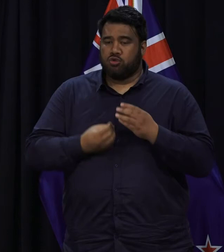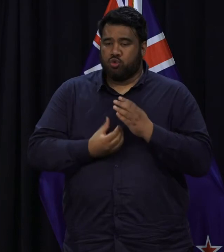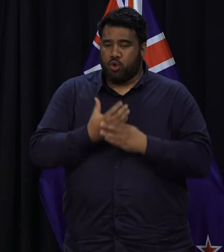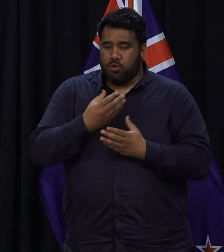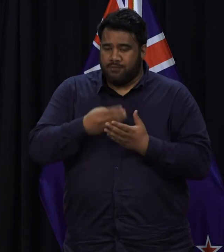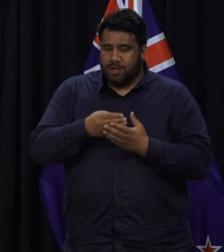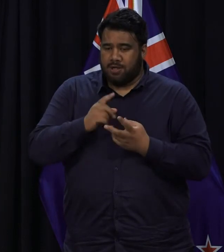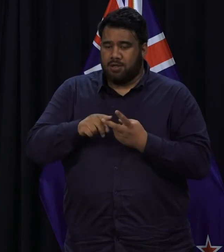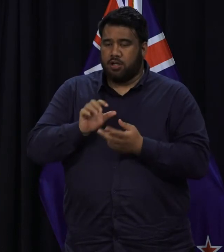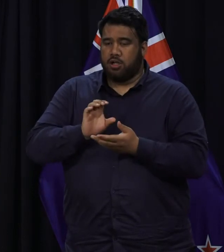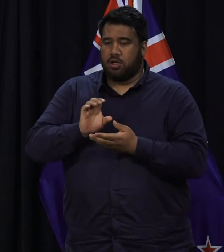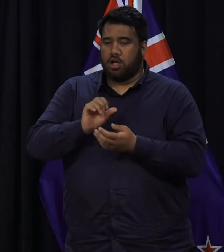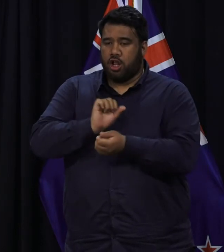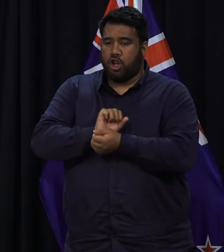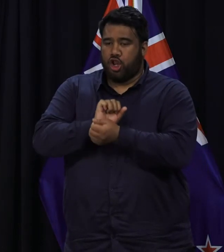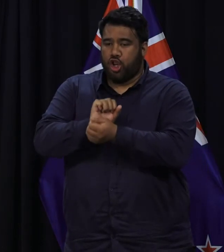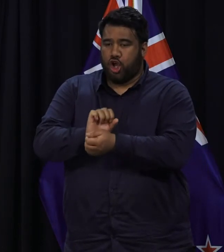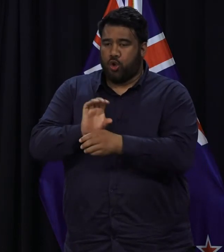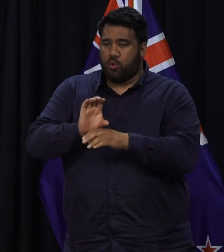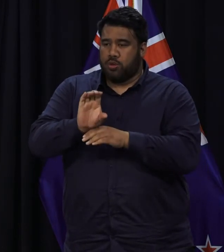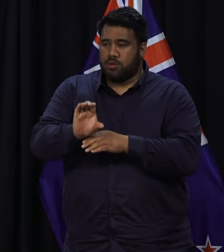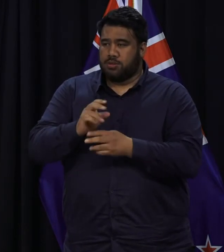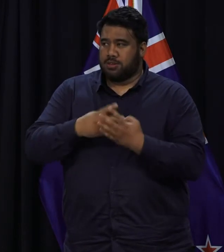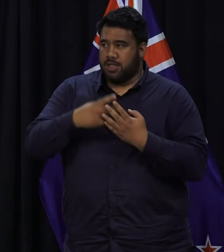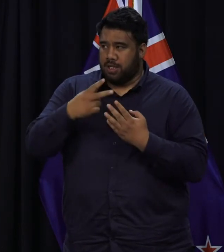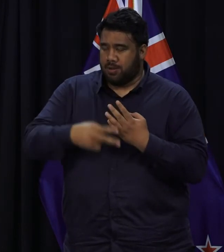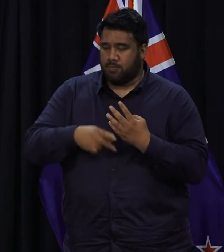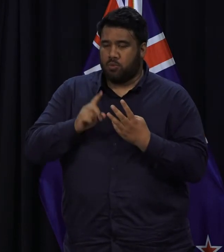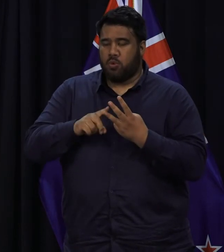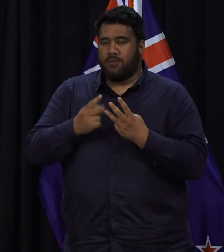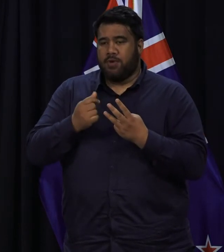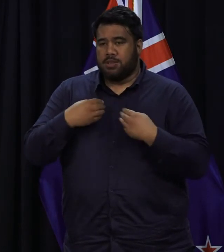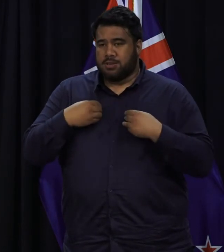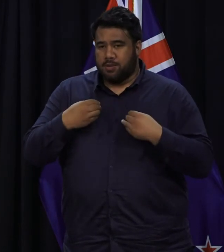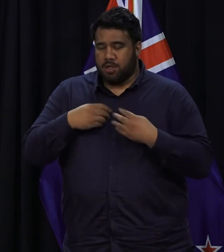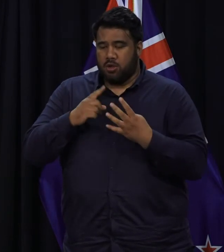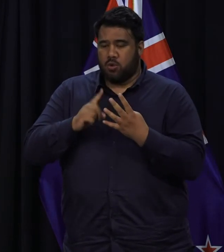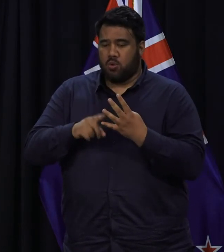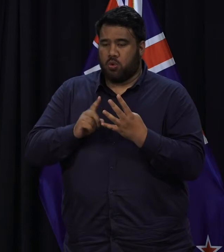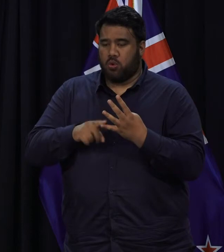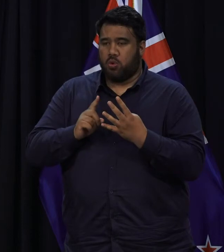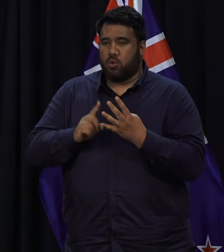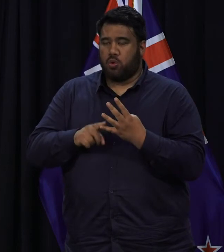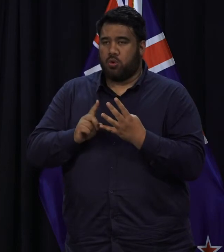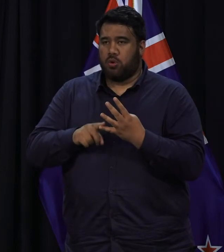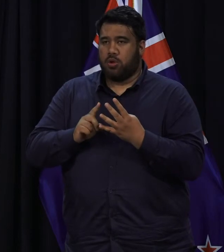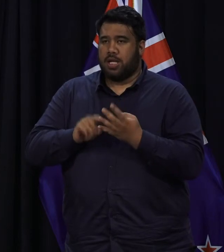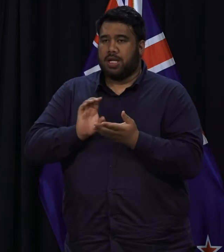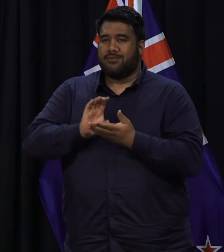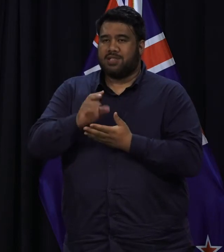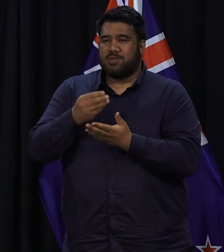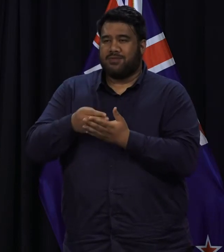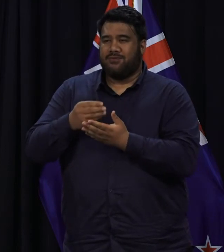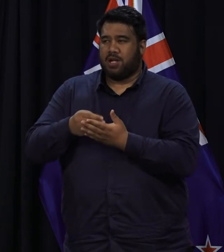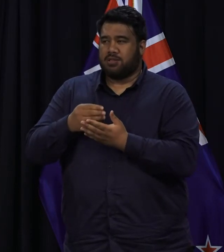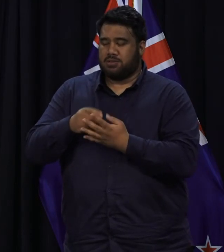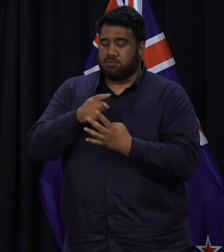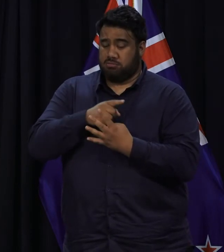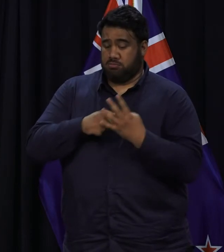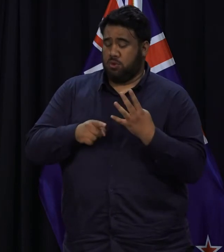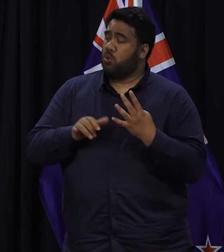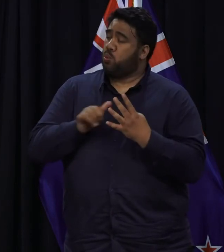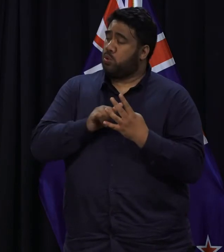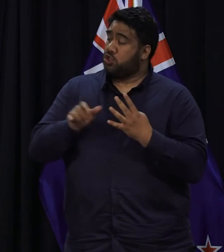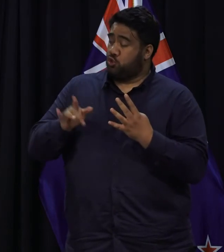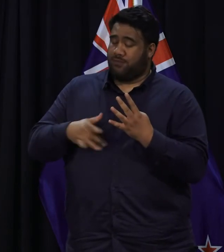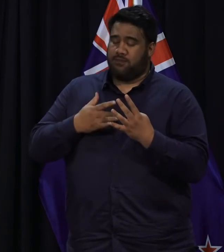loan scheme, Yeah. Microfinance company, or expanding the venture investment fund. Correct. Is there a particular one of those options that